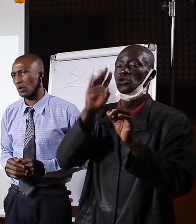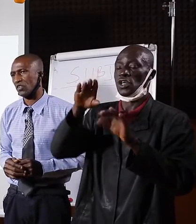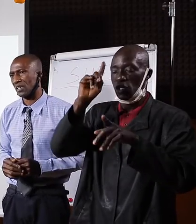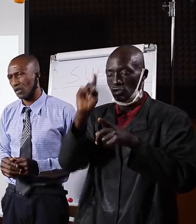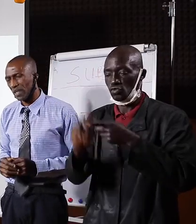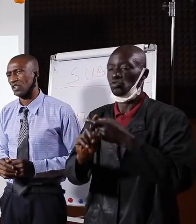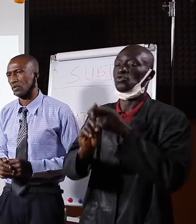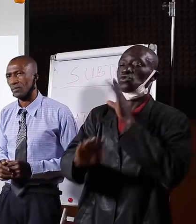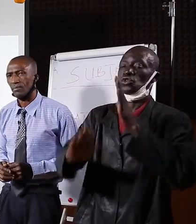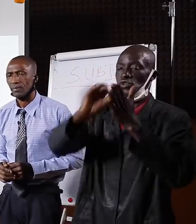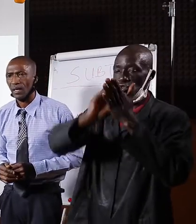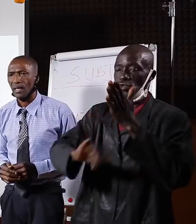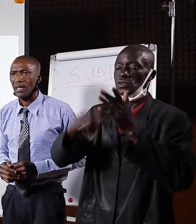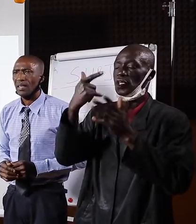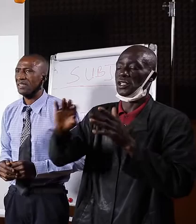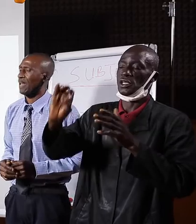expected to subtract the equations.